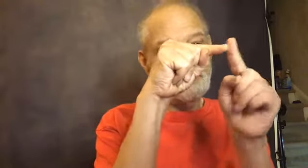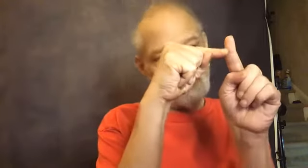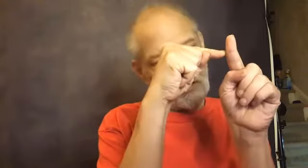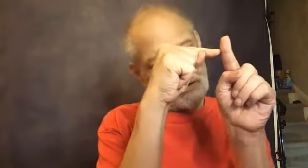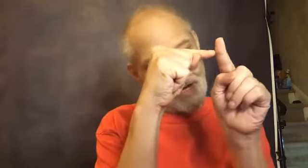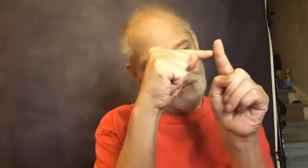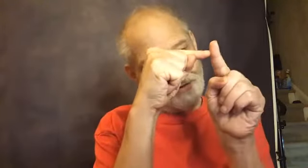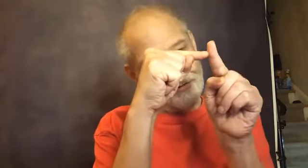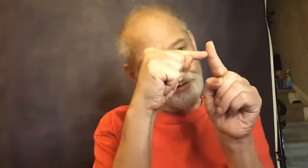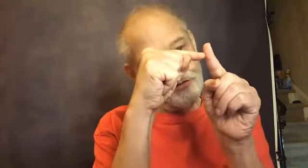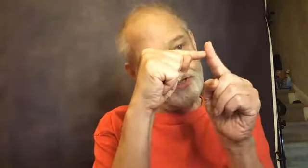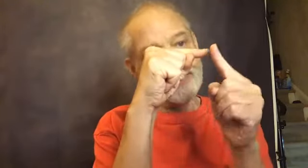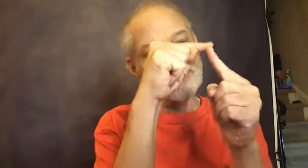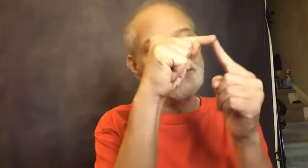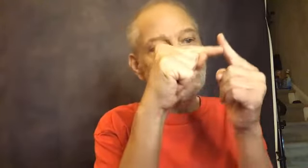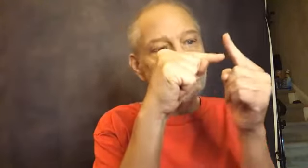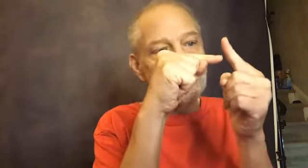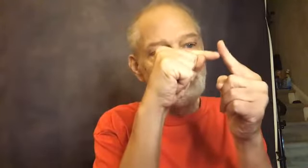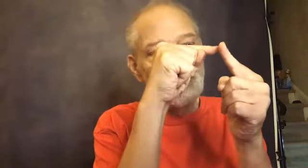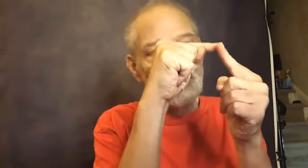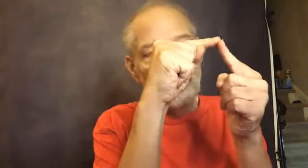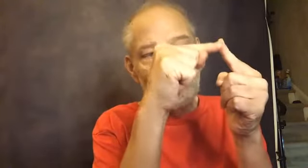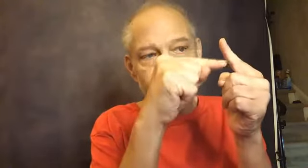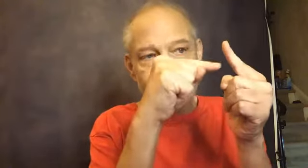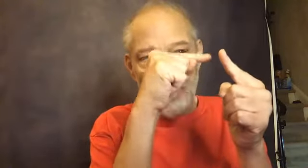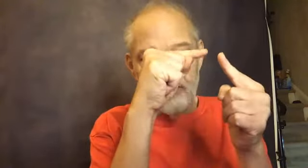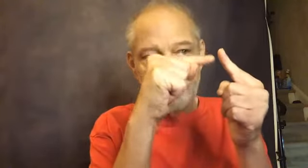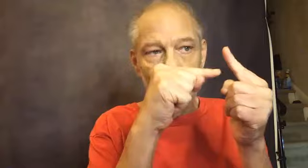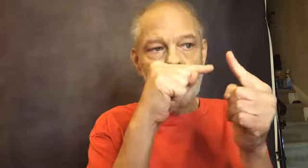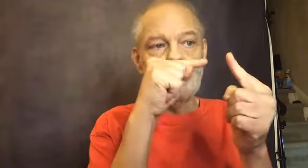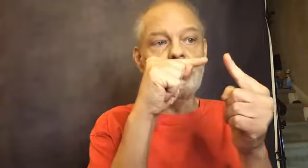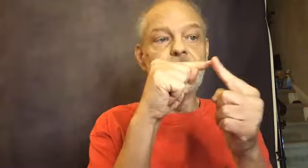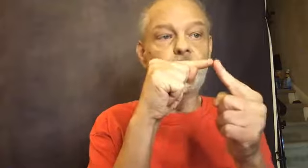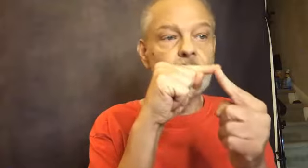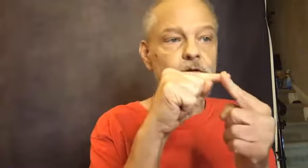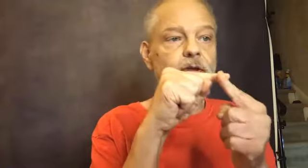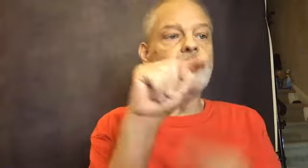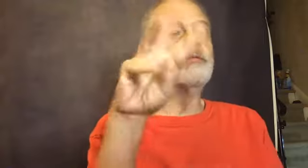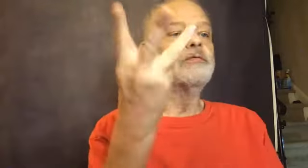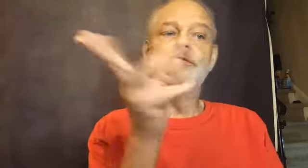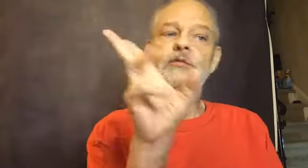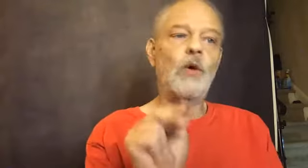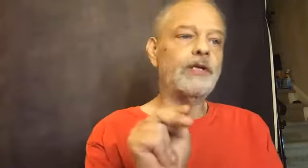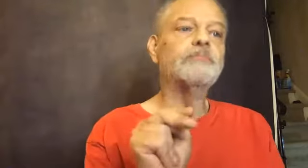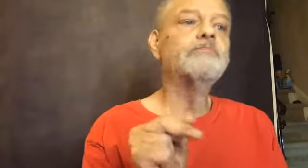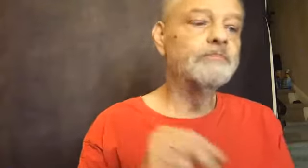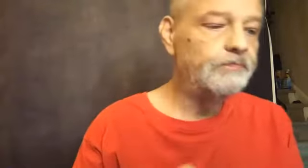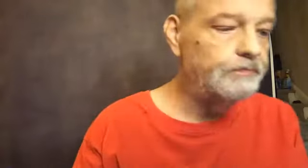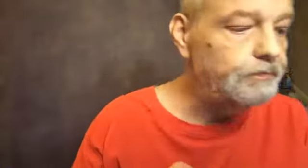on the top, on your index finger. That's the sign for when, but if you want to do that, when.